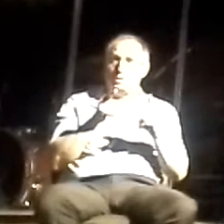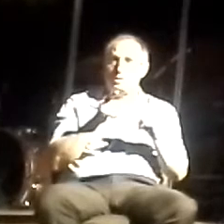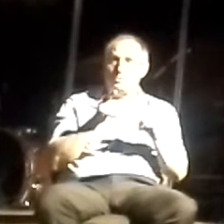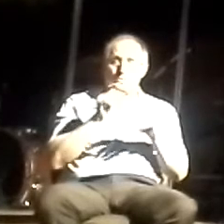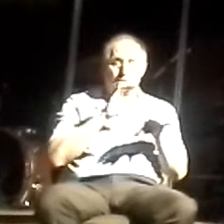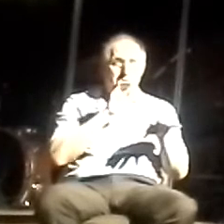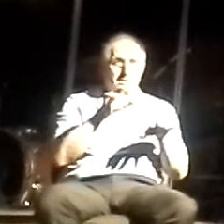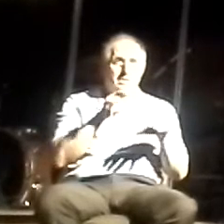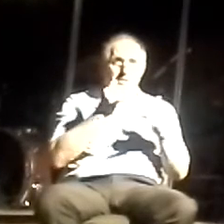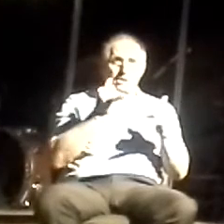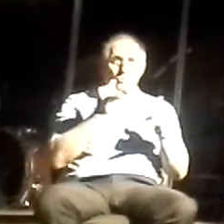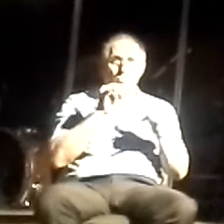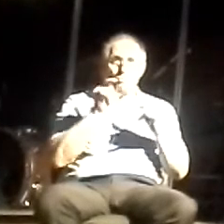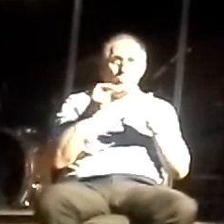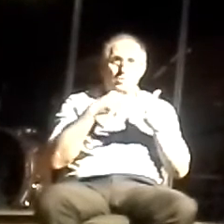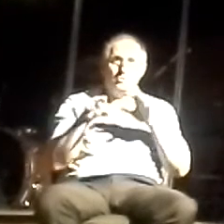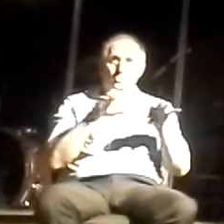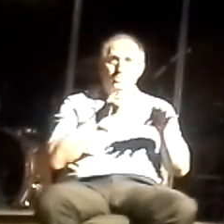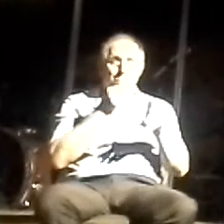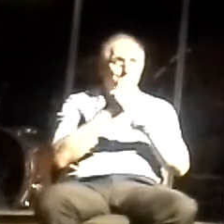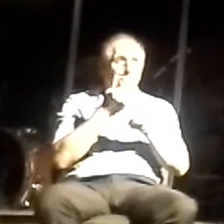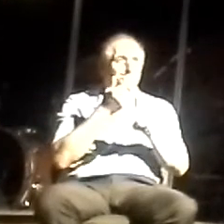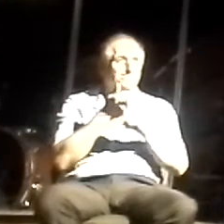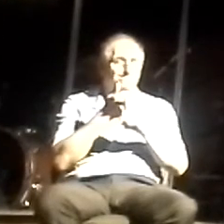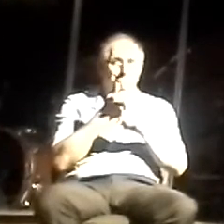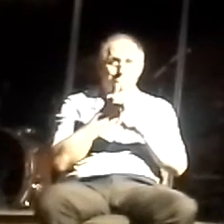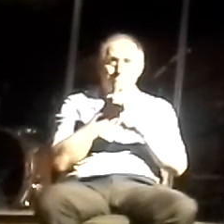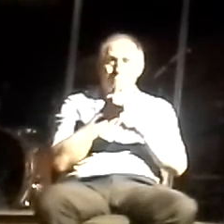they did to you to now what you're doing to yourself.